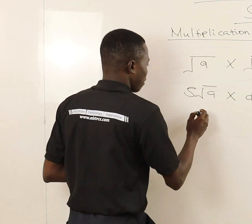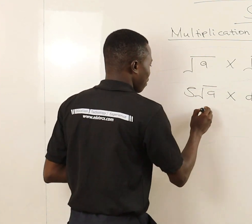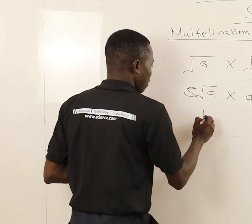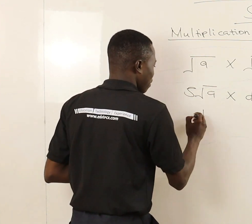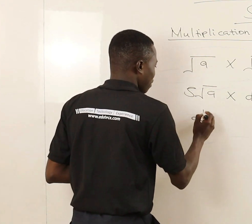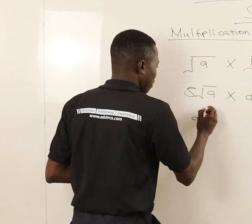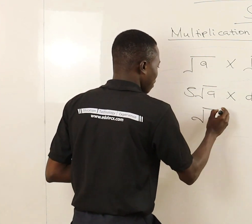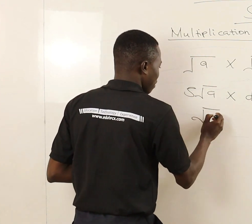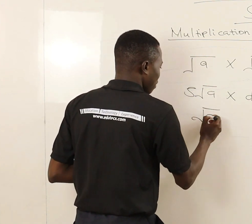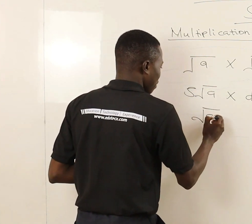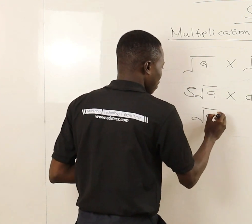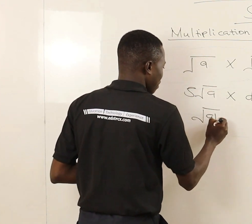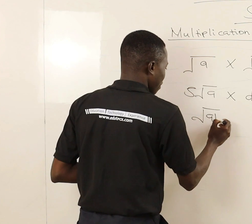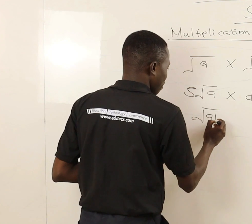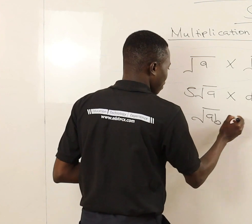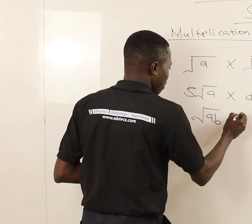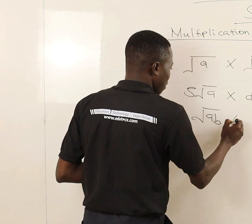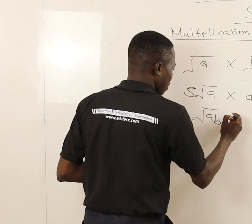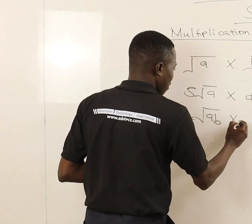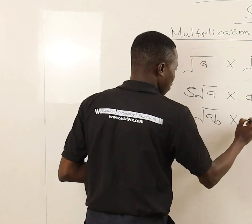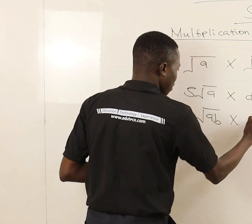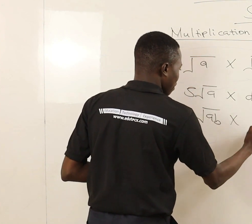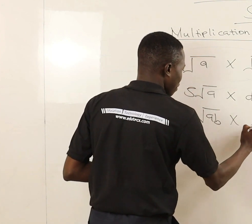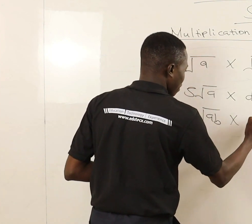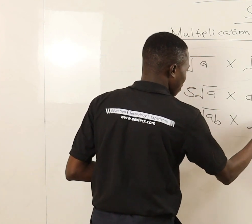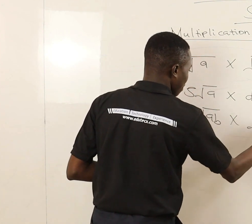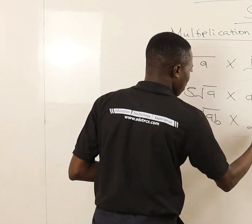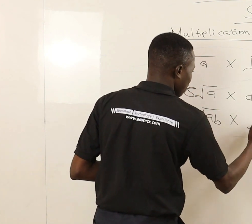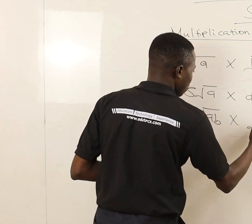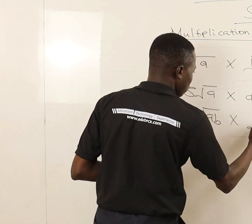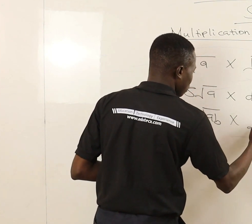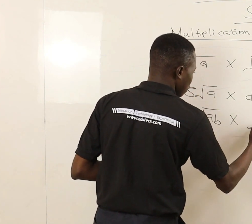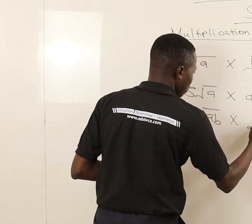the expression square root of AB multiplied by square root of